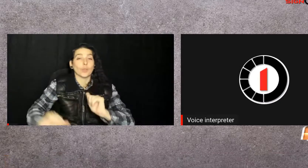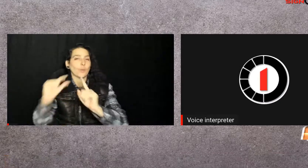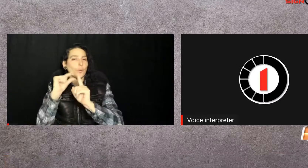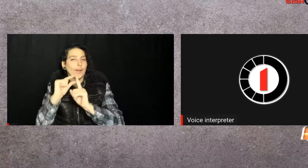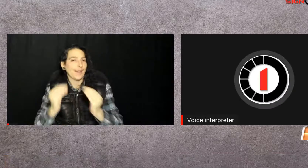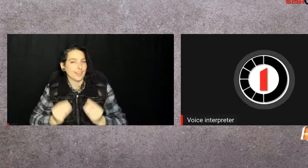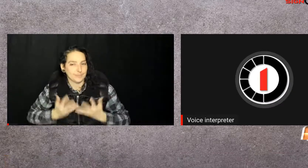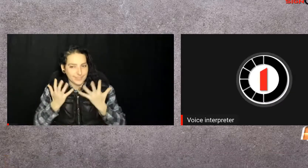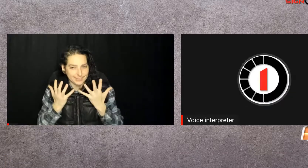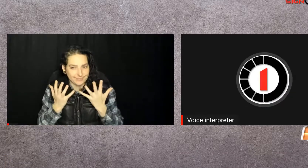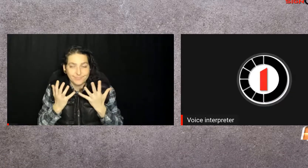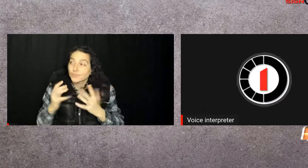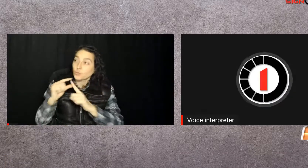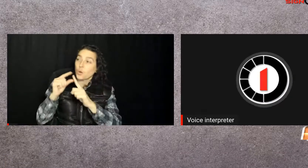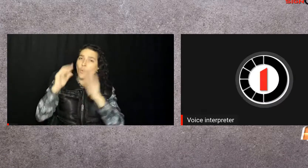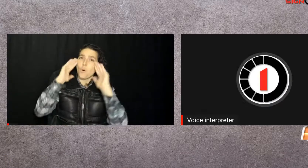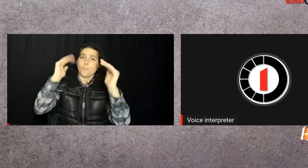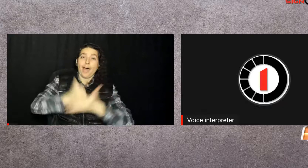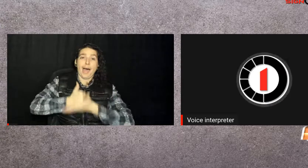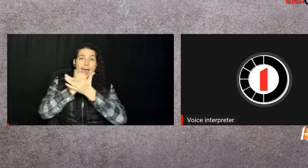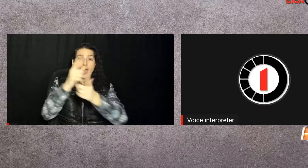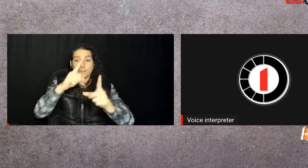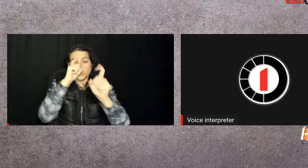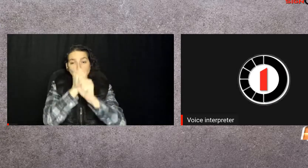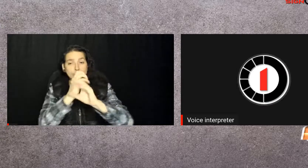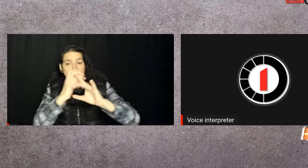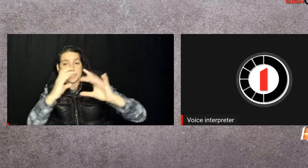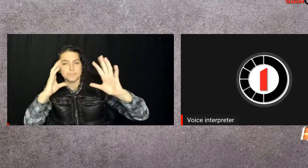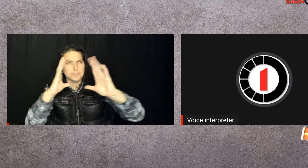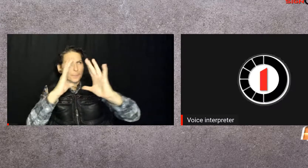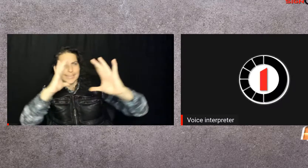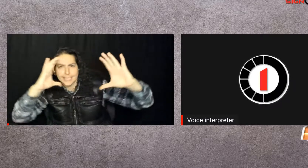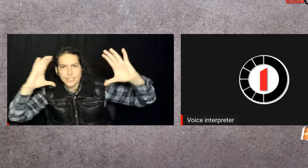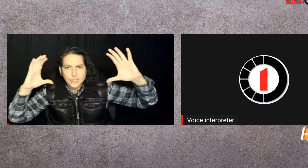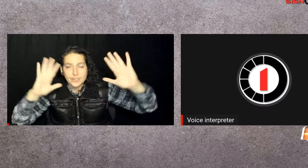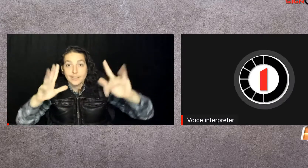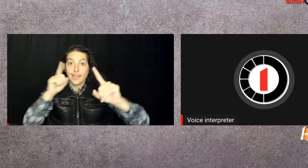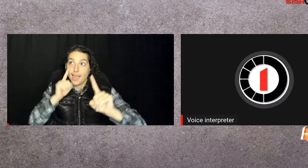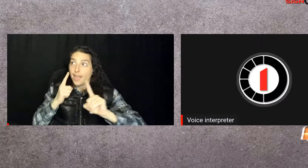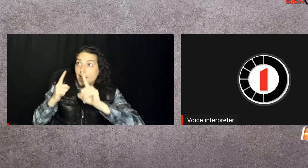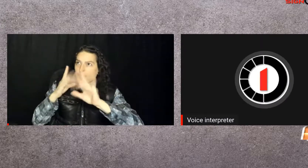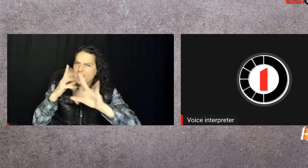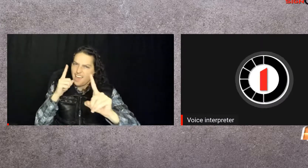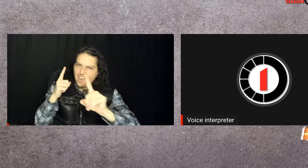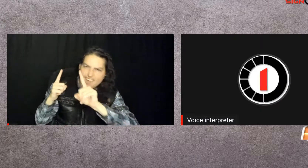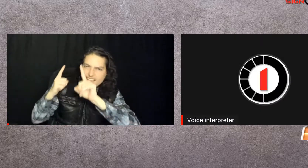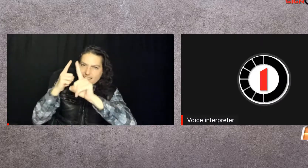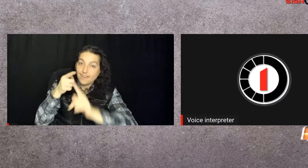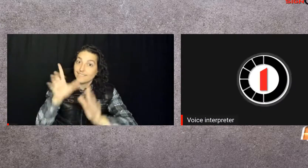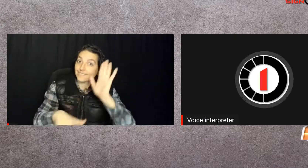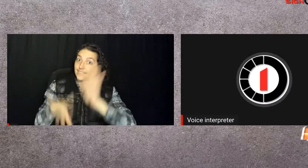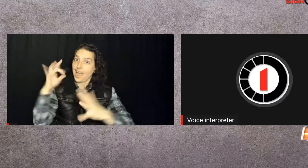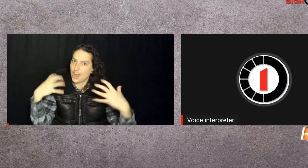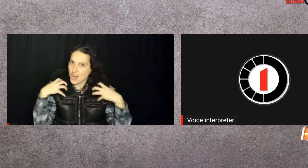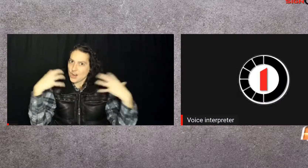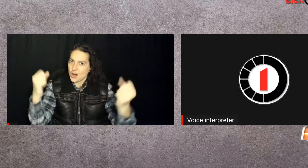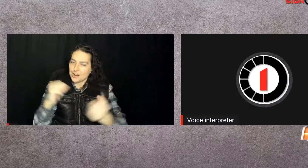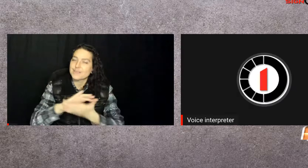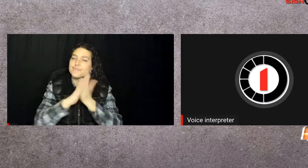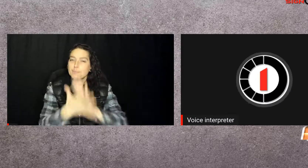As always, we like to end each show with words of inspiration, words that will hopefully help you dream a little bigger, aim a little